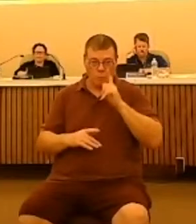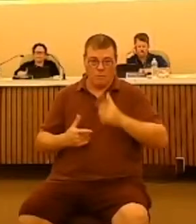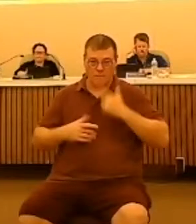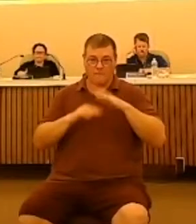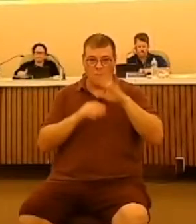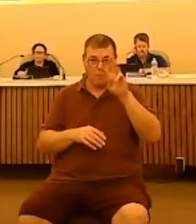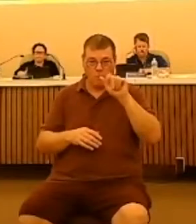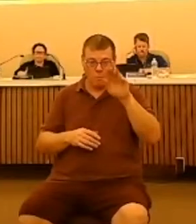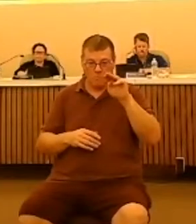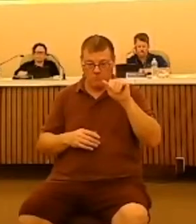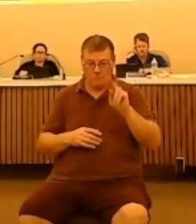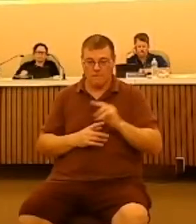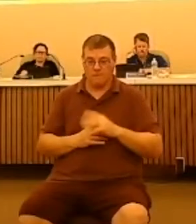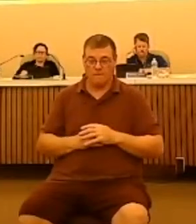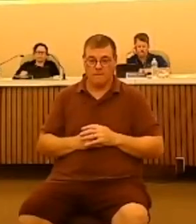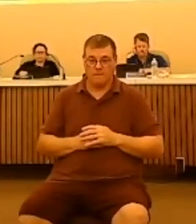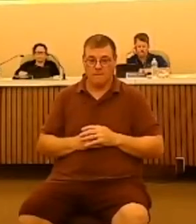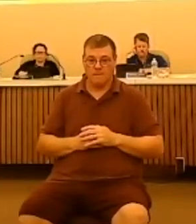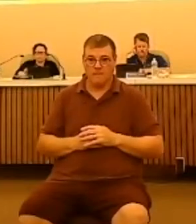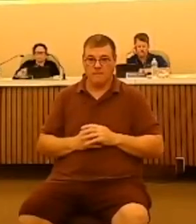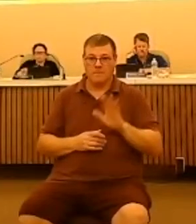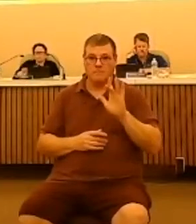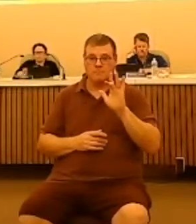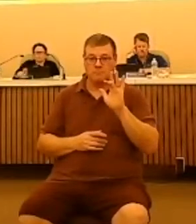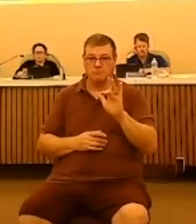me unmute them.